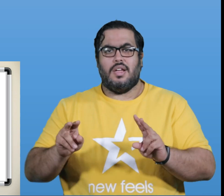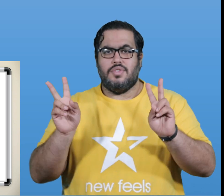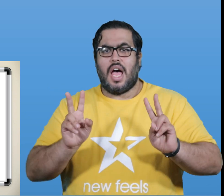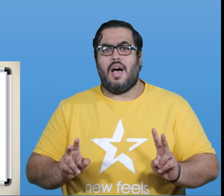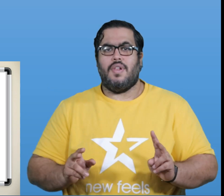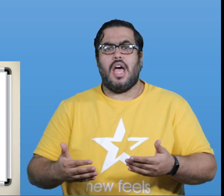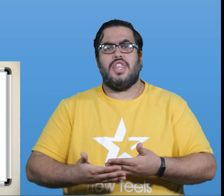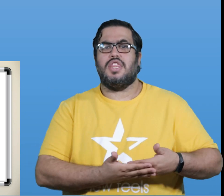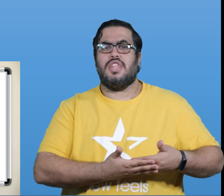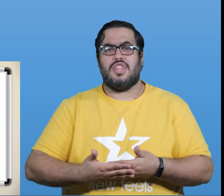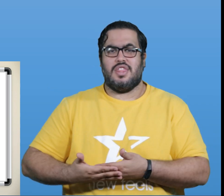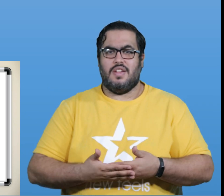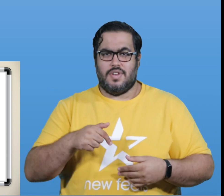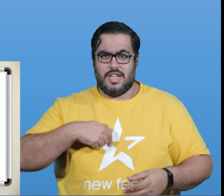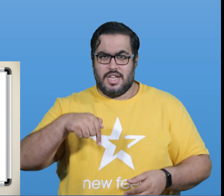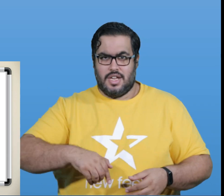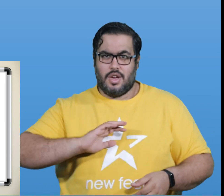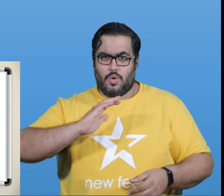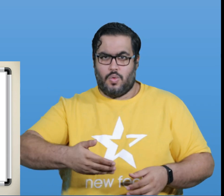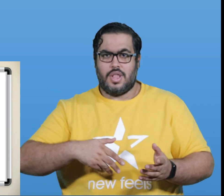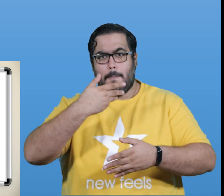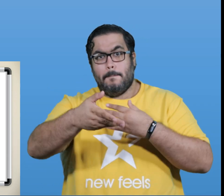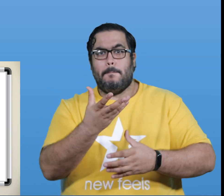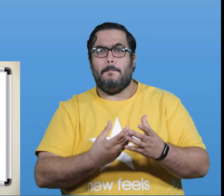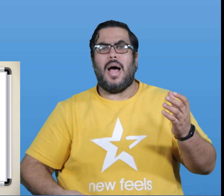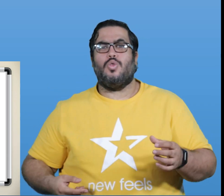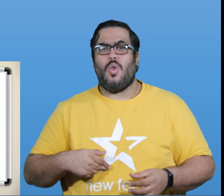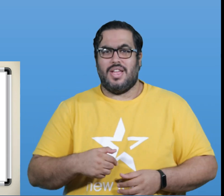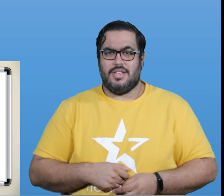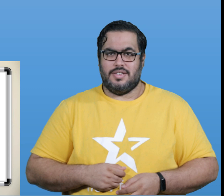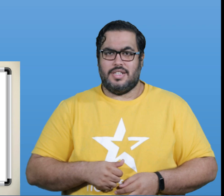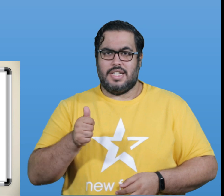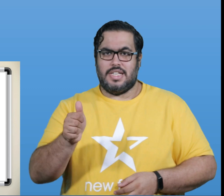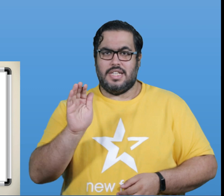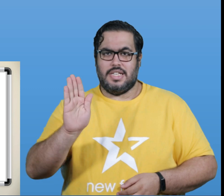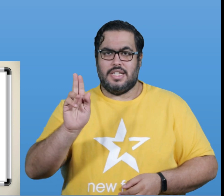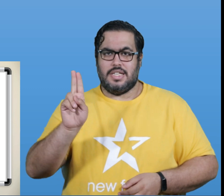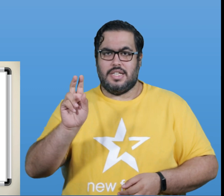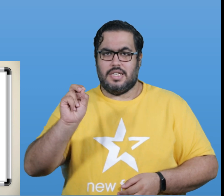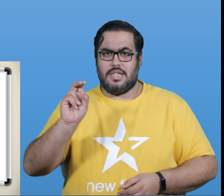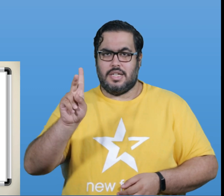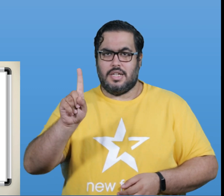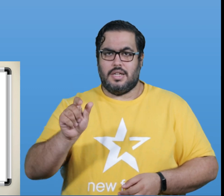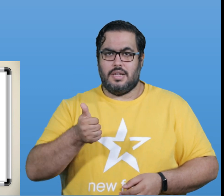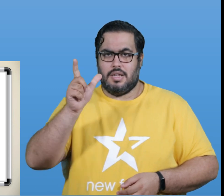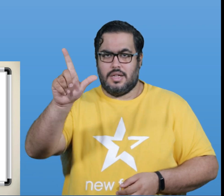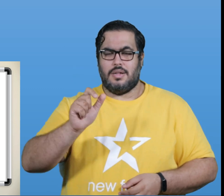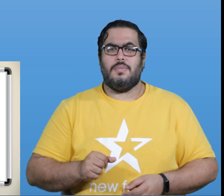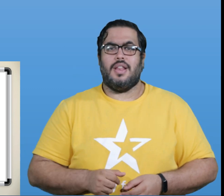new parents. So we do have baby shower one way or another. Okay? This is what I think. Maybe you can give me your own explanation, and that's